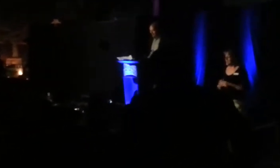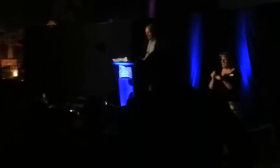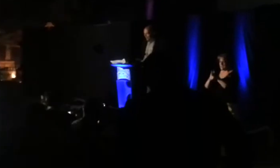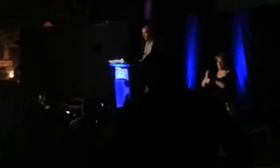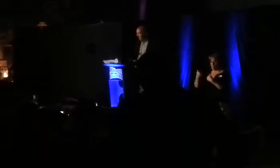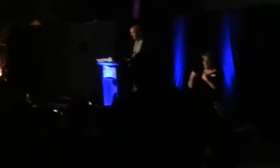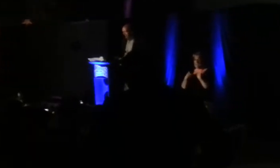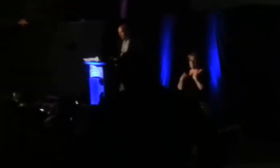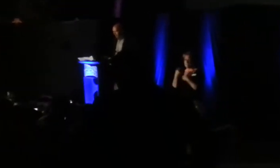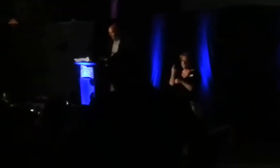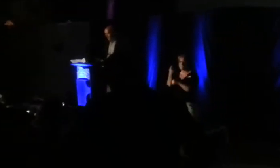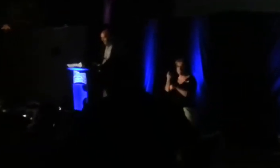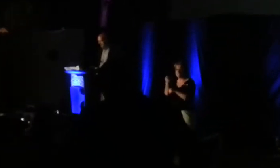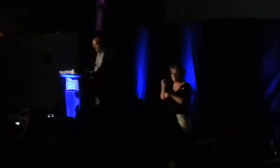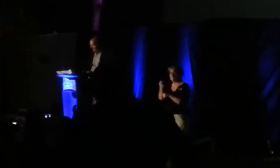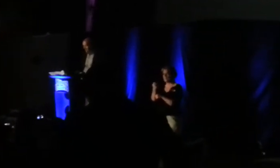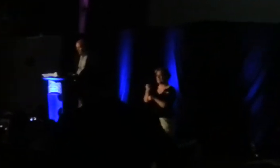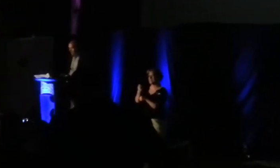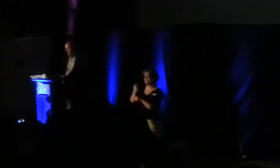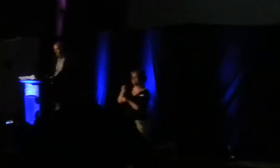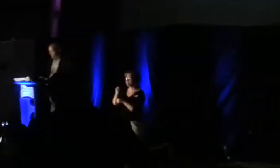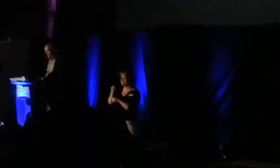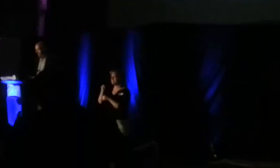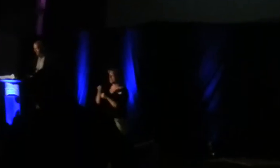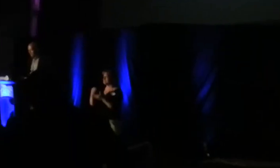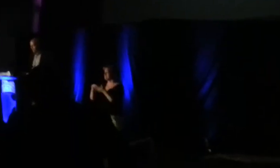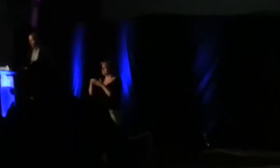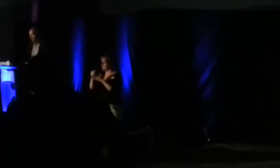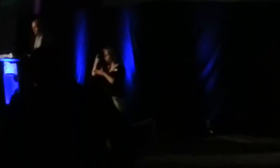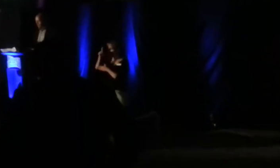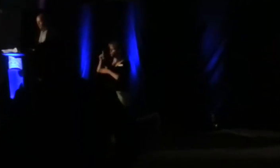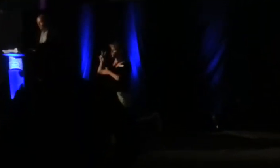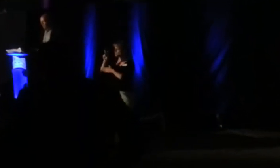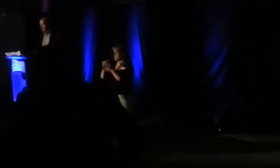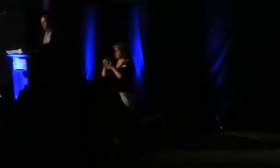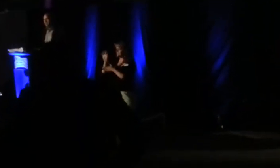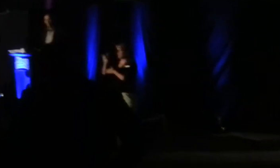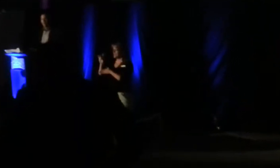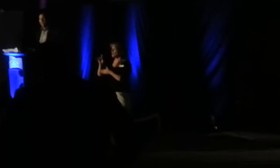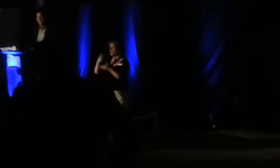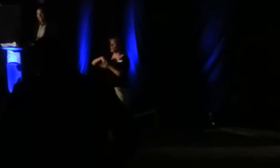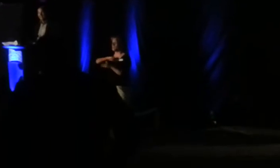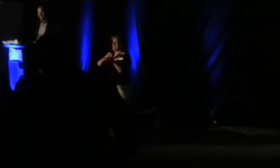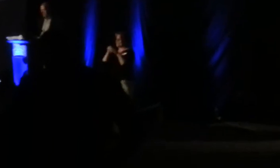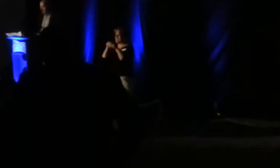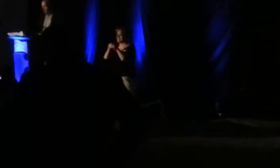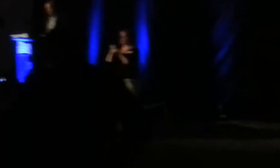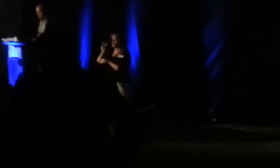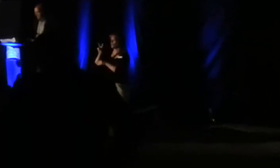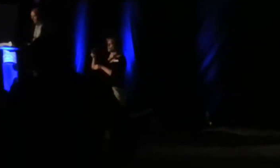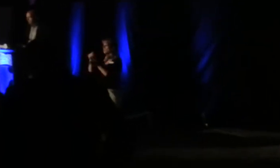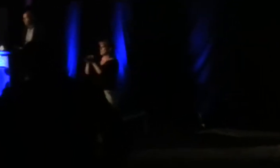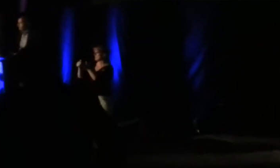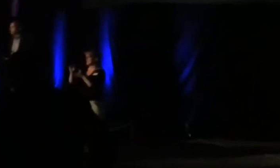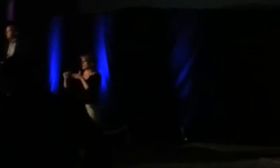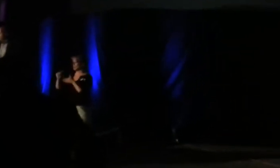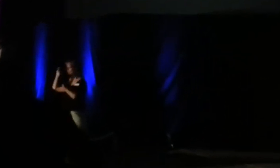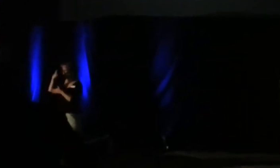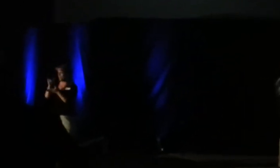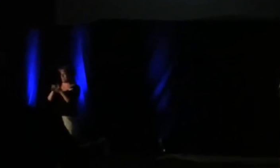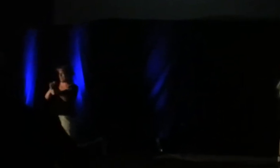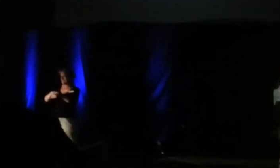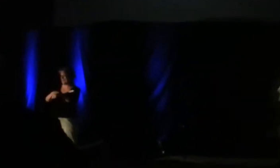After having a little capital in 2008, we then invested $22 million in what at that time was the single